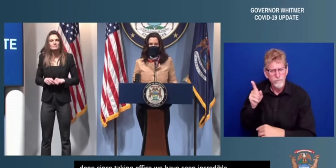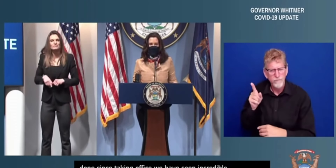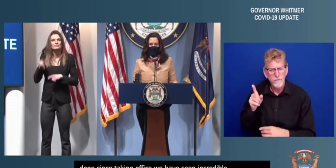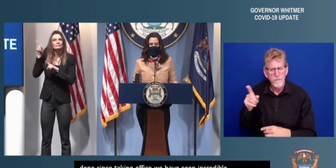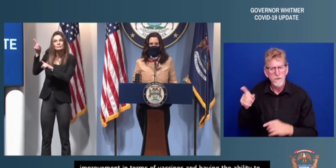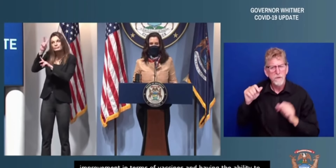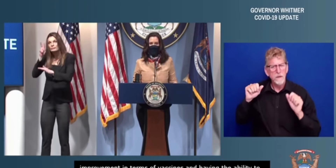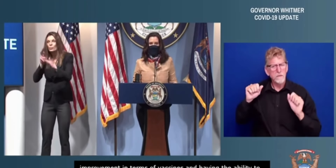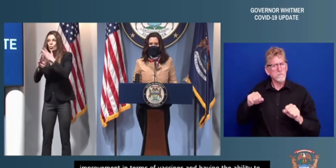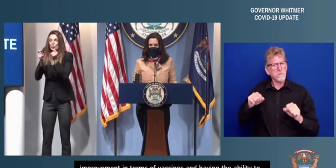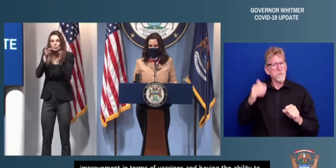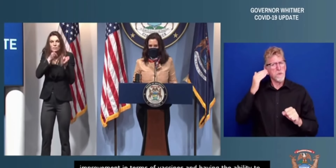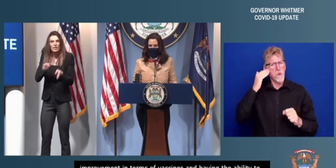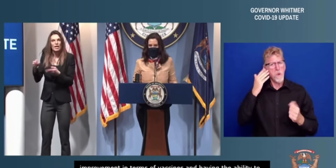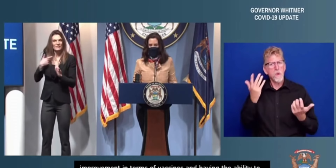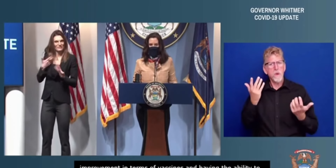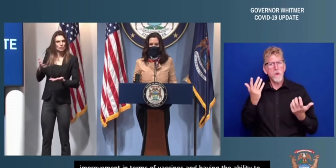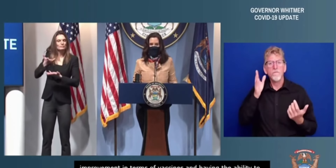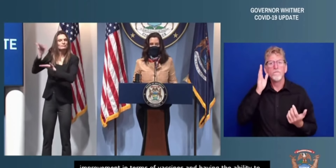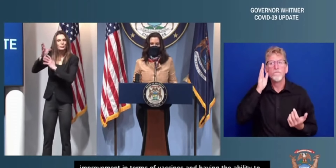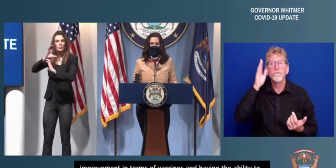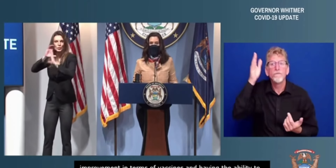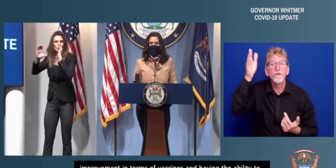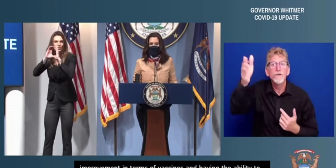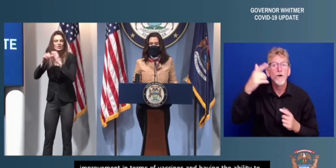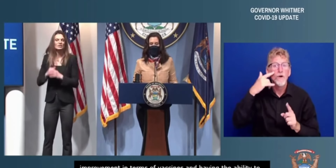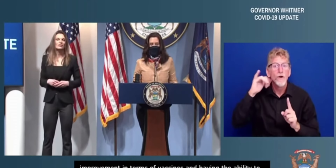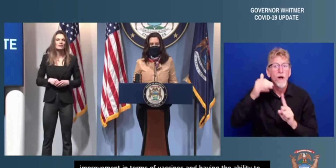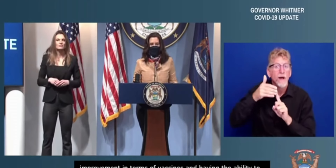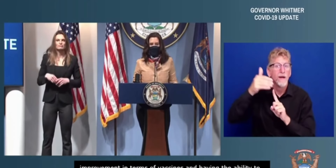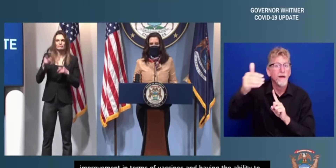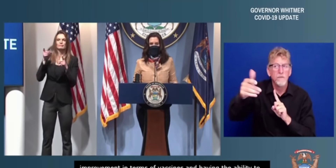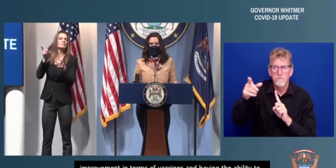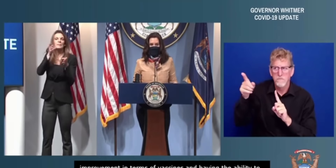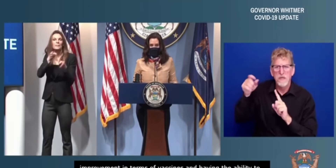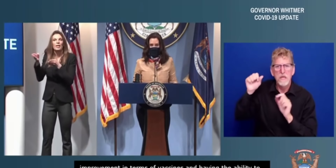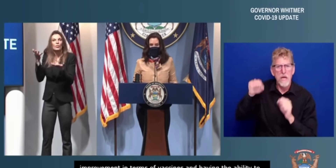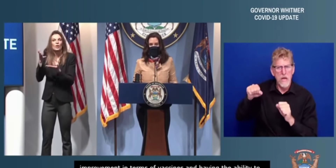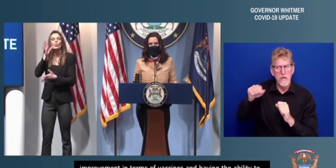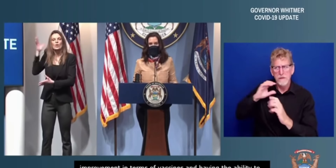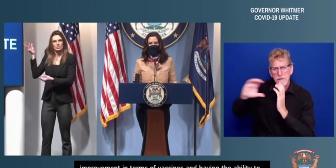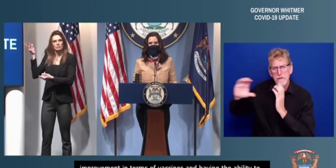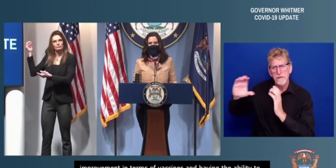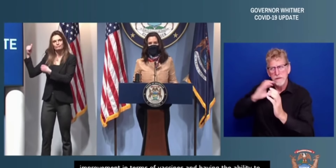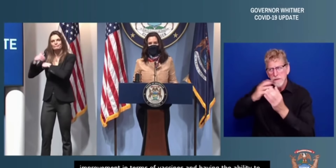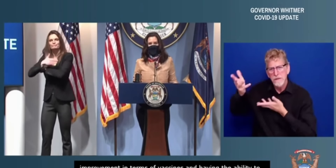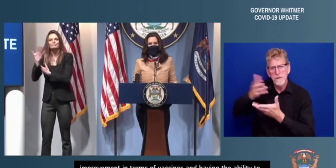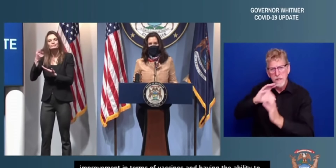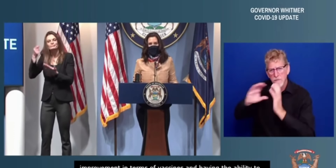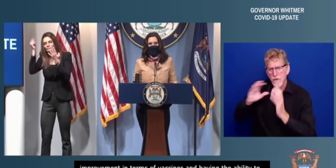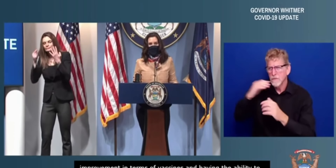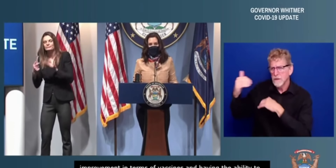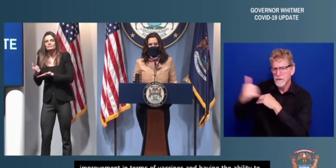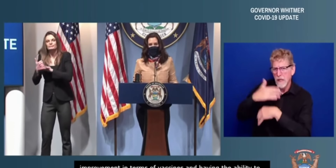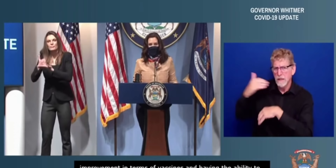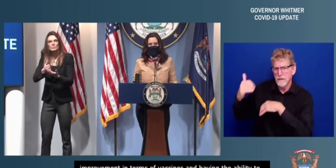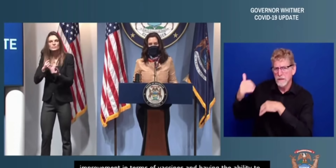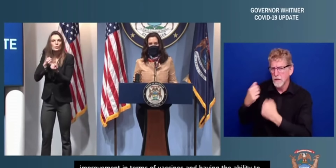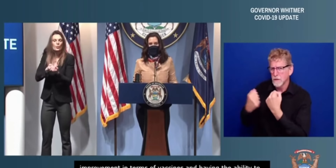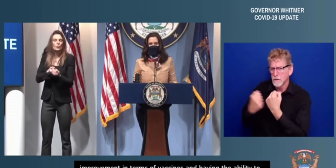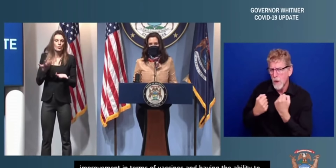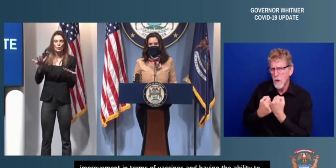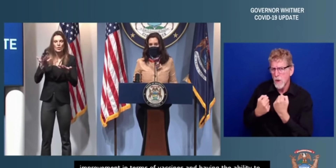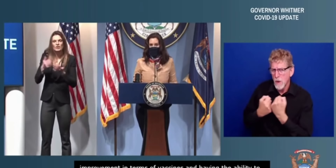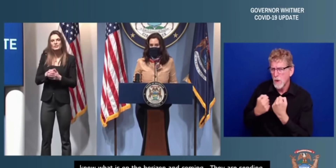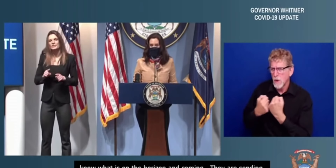on the horizon and coming. We're continuing our conversations. They are sending a number of things to support us, whether it's the